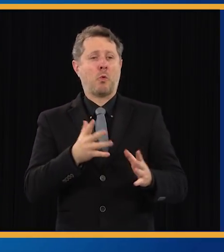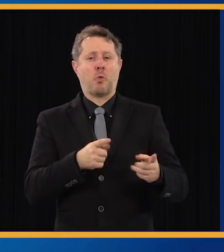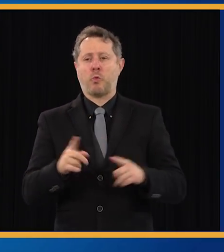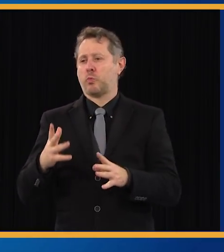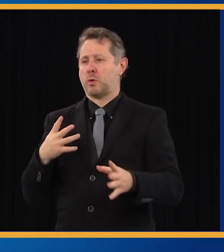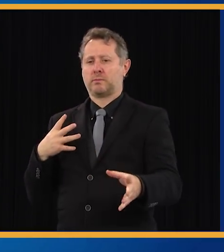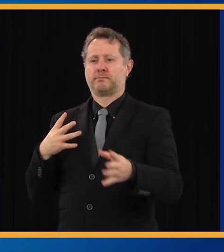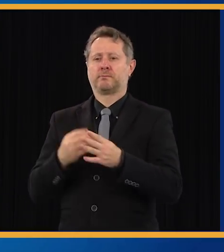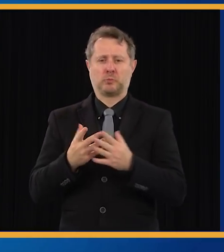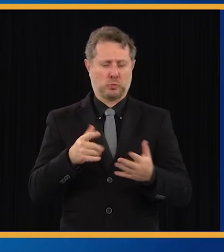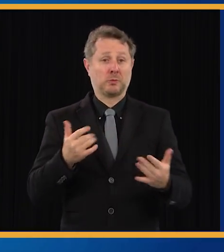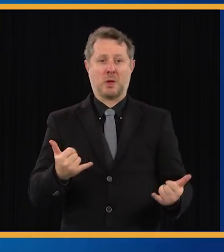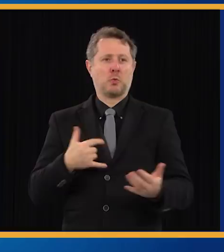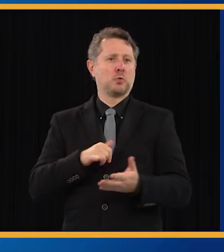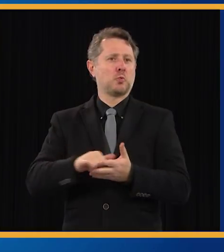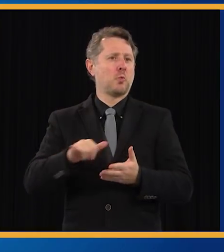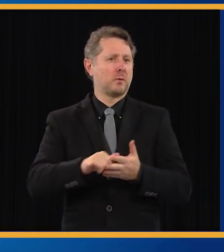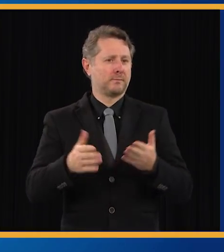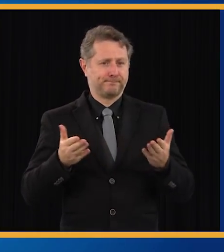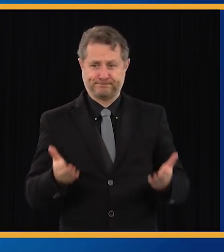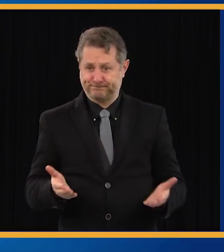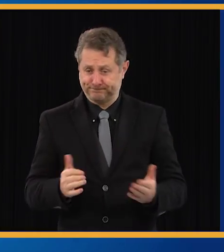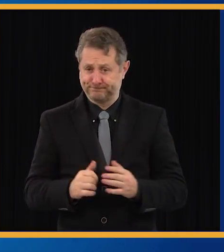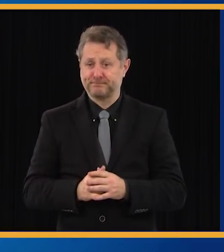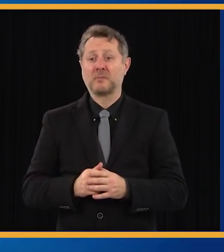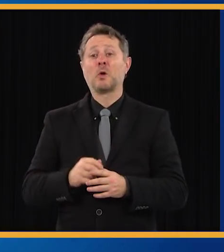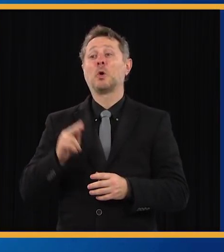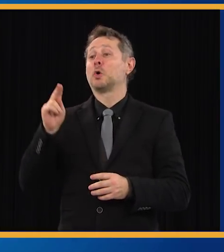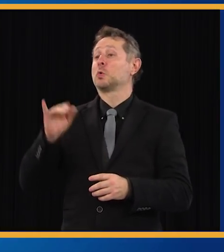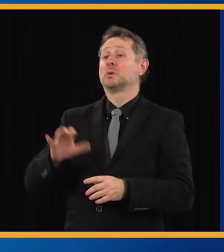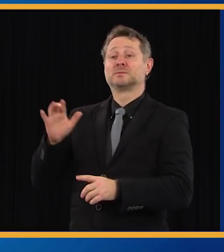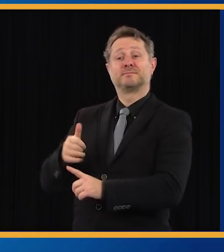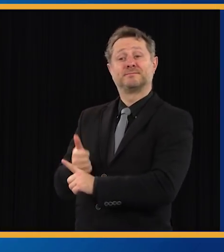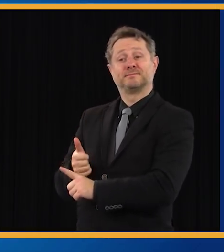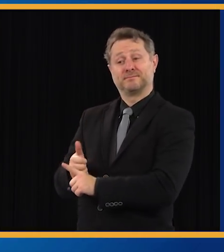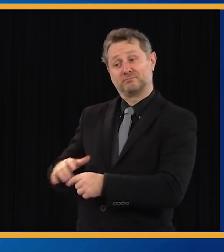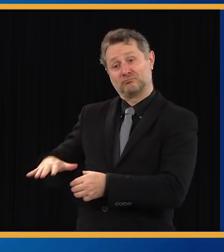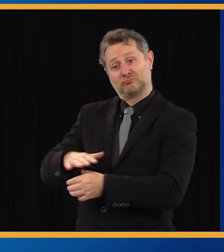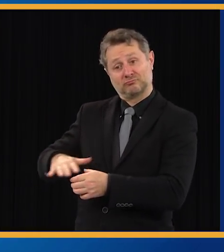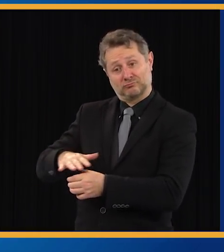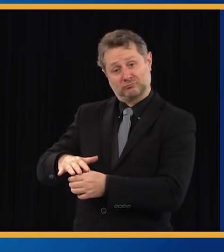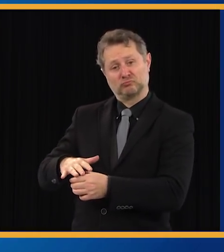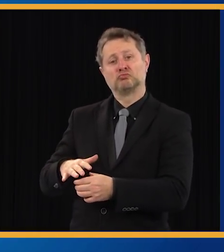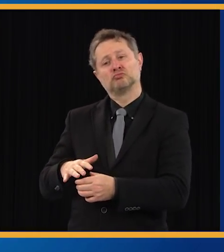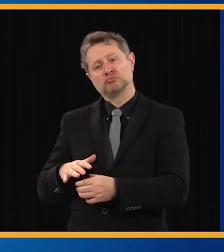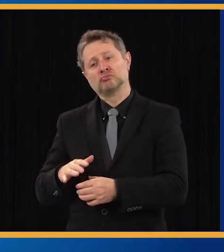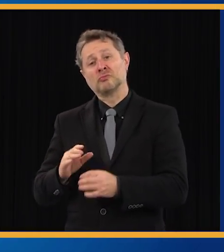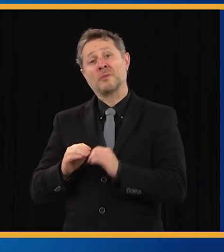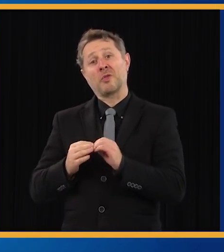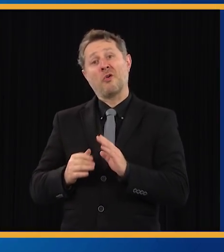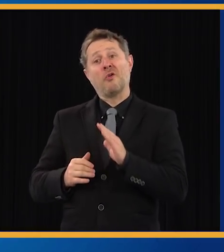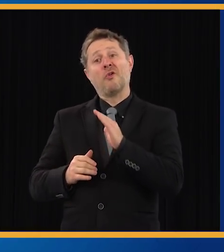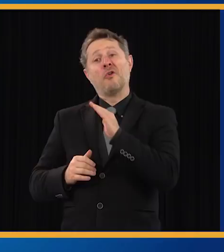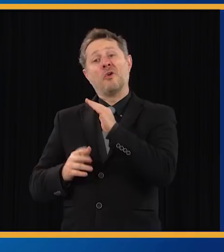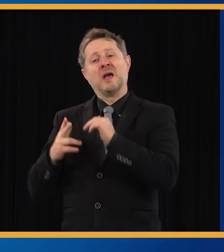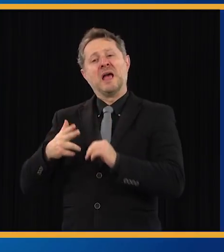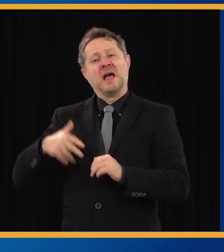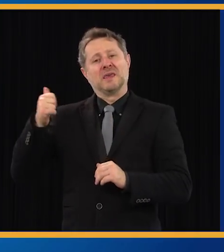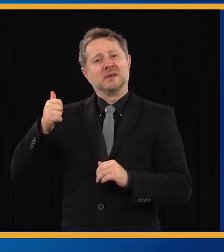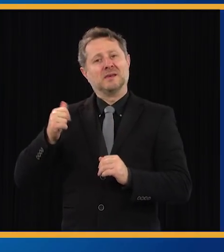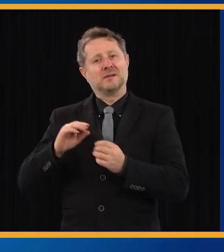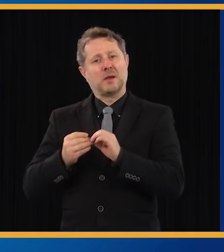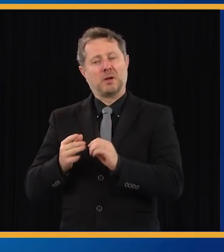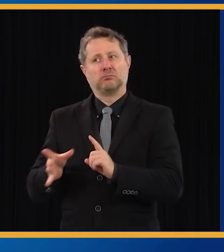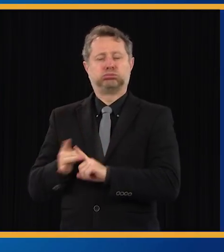York. New York City, obviously, high point in number of cases in the country, higher